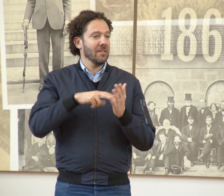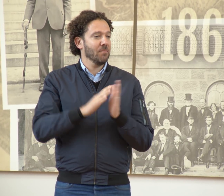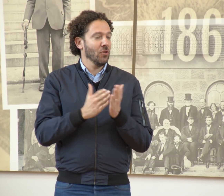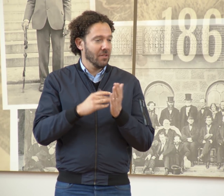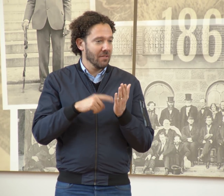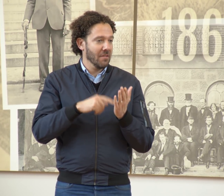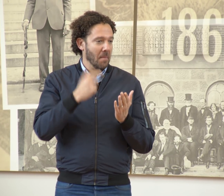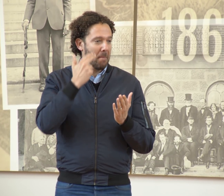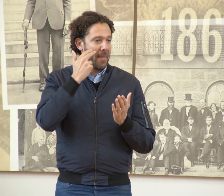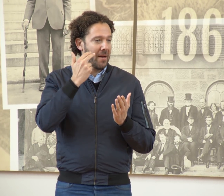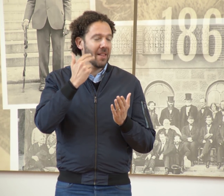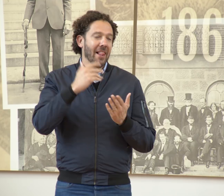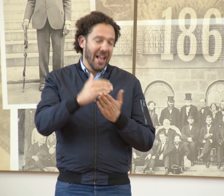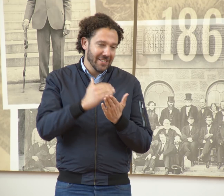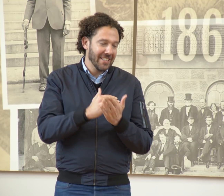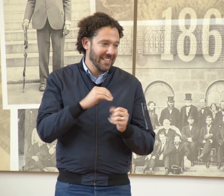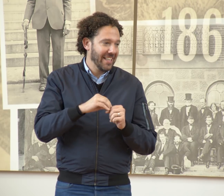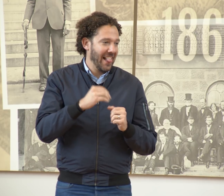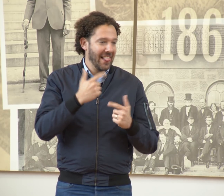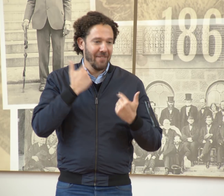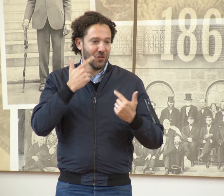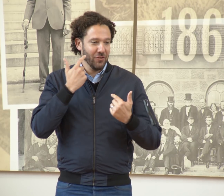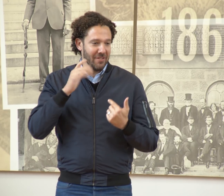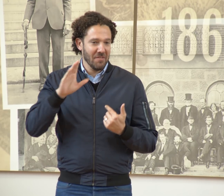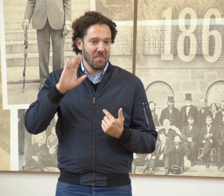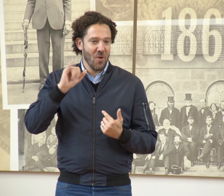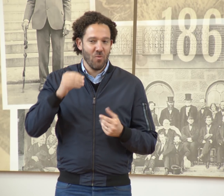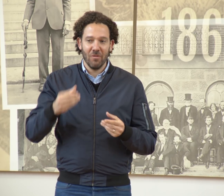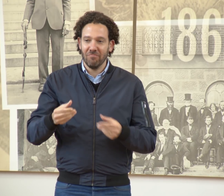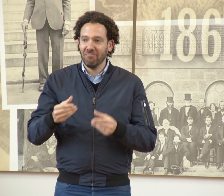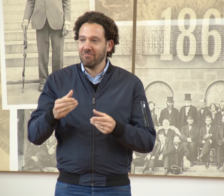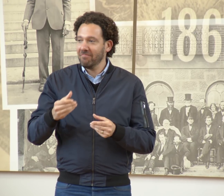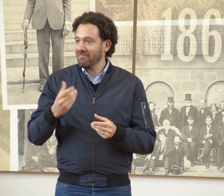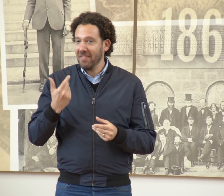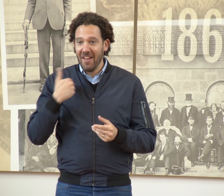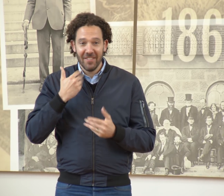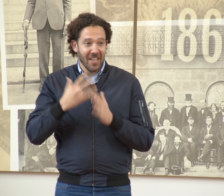Who was my teacher? Susie Ganacci was my teacher.